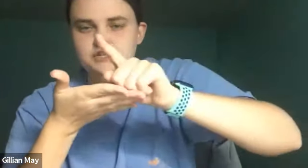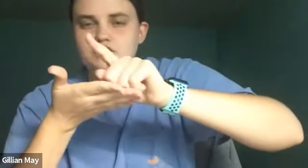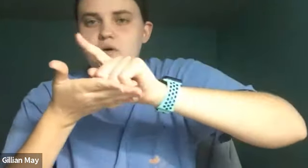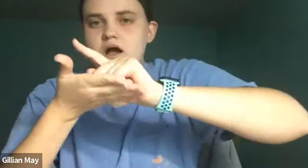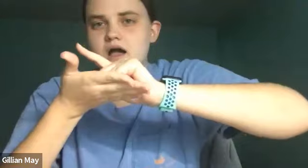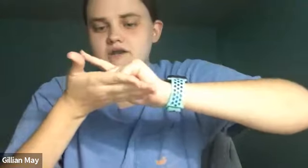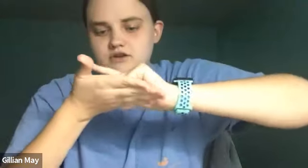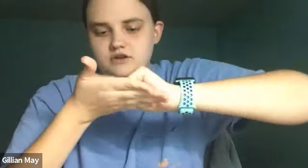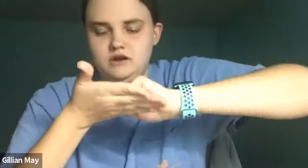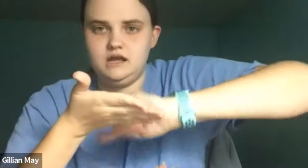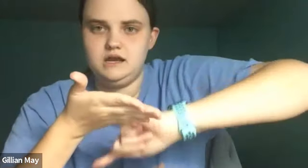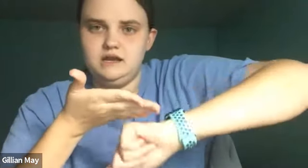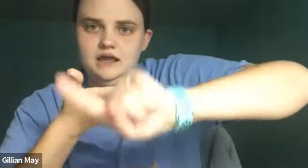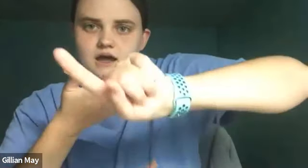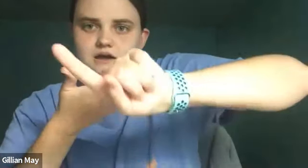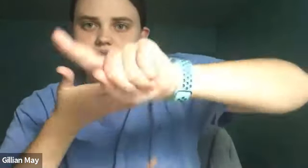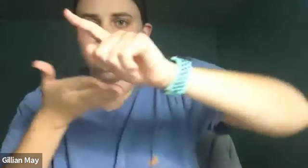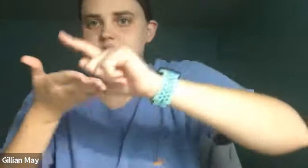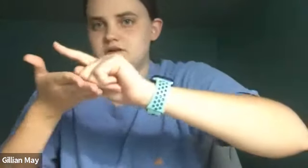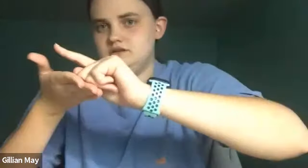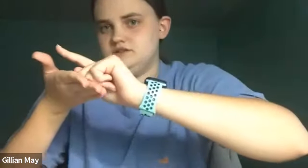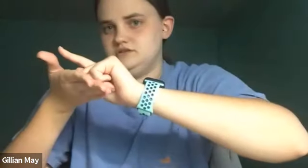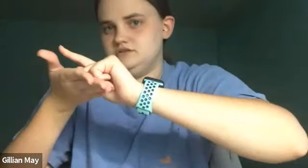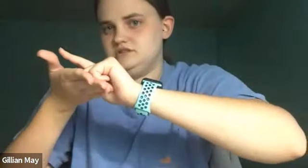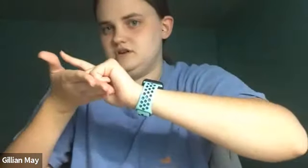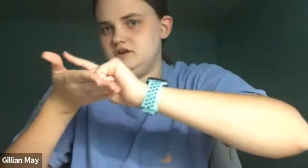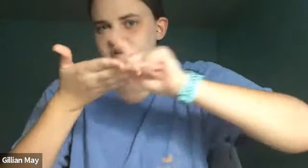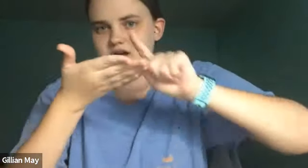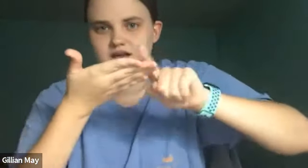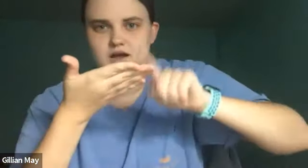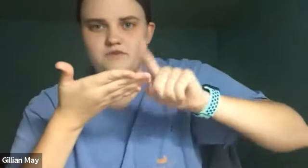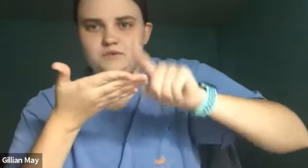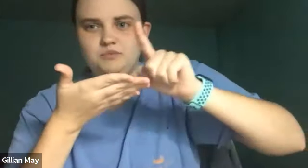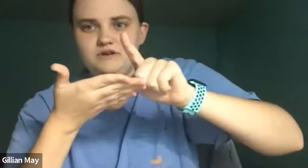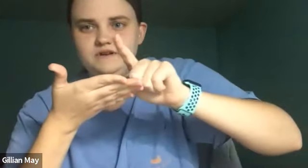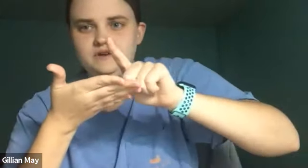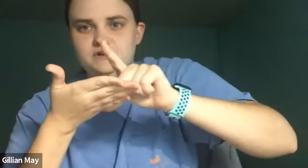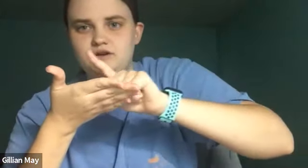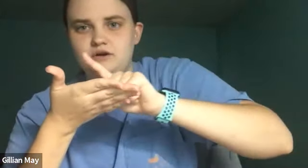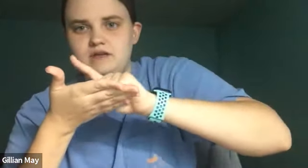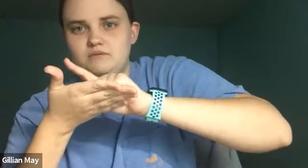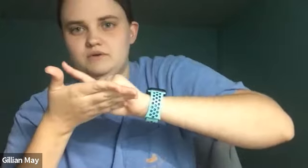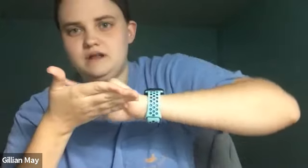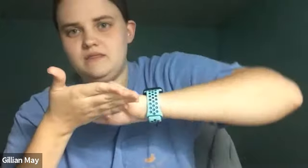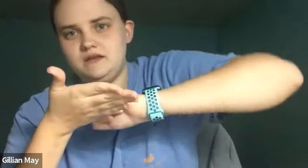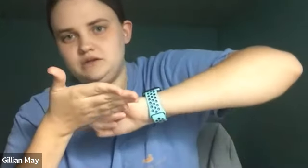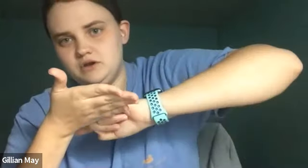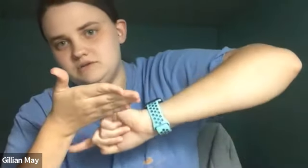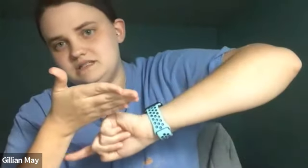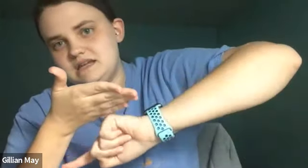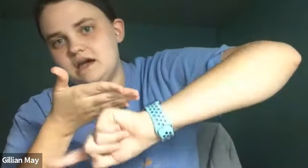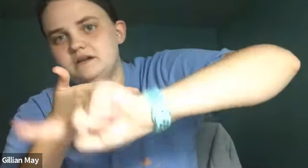you go under your hand. Yeah. So you kind of come from your pointer finger, go inward, and then you go down and